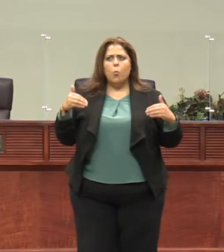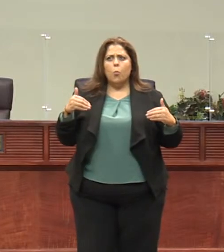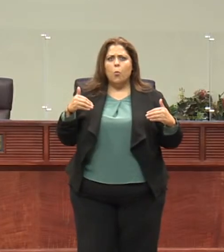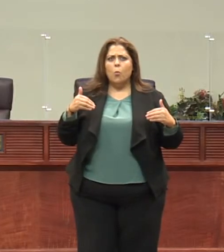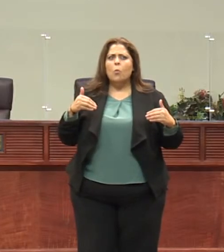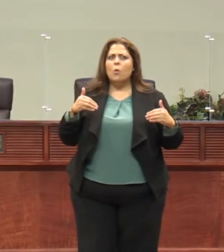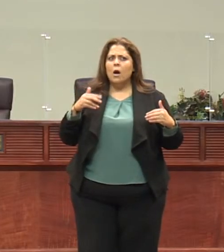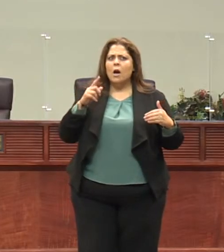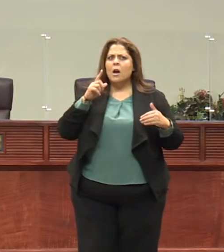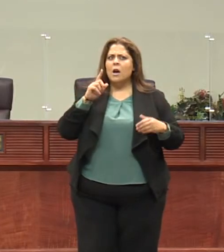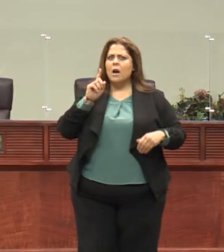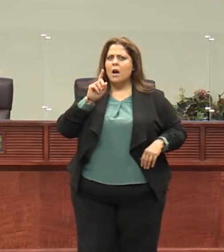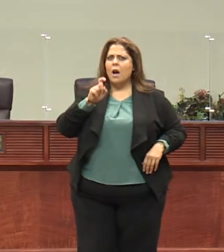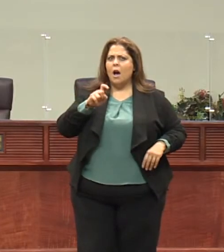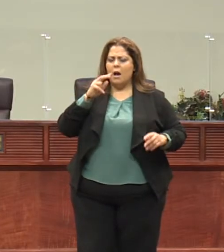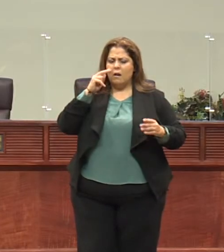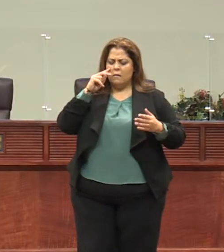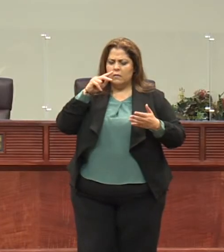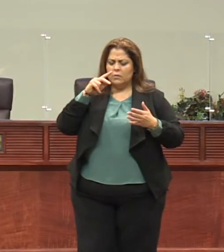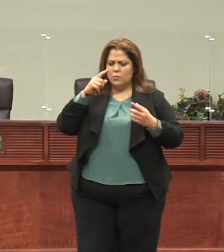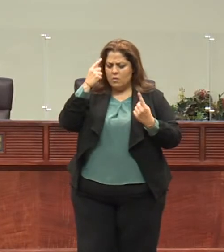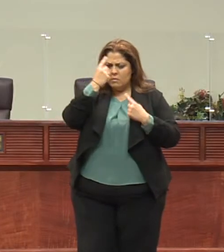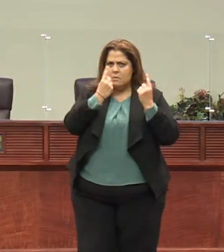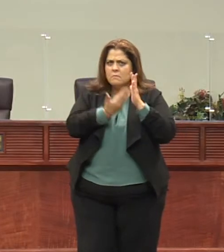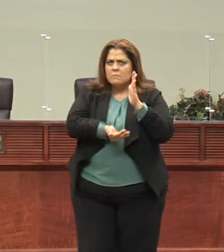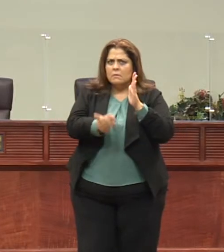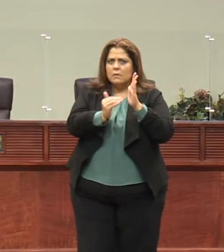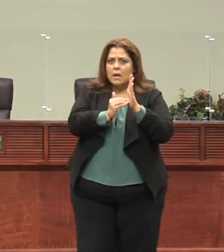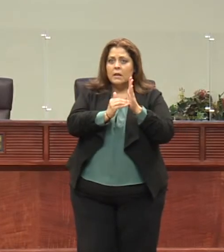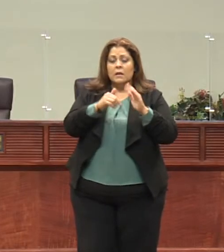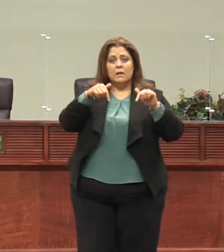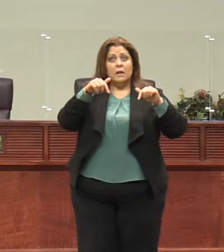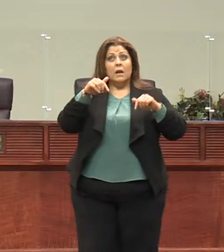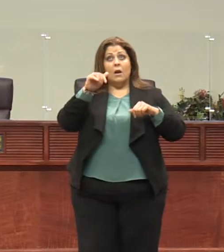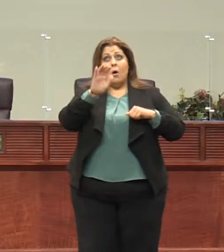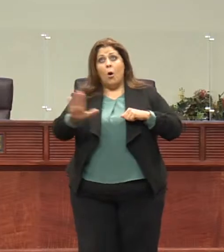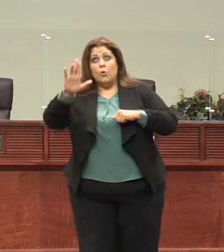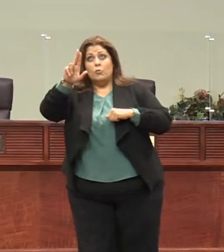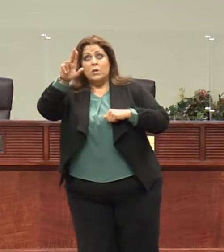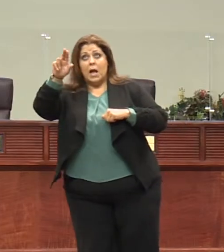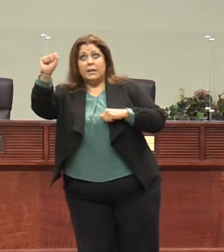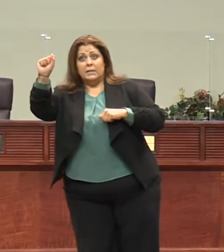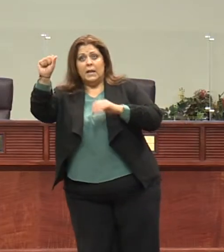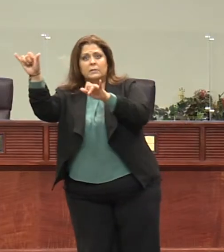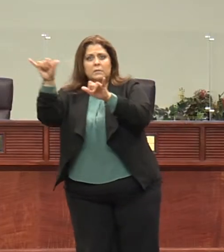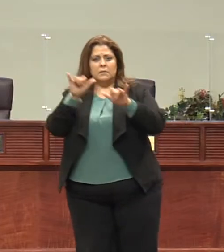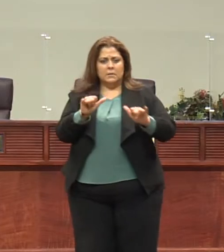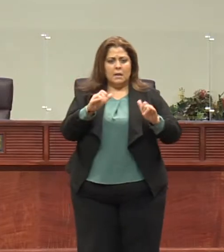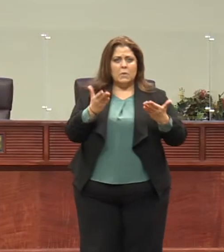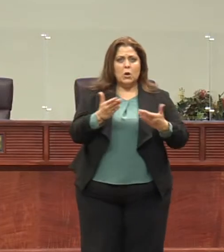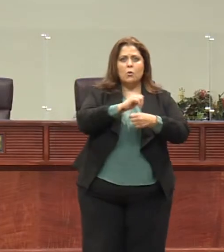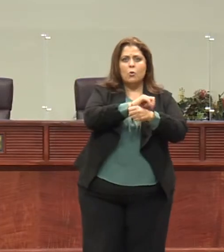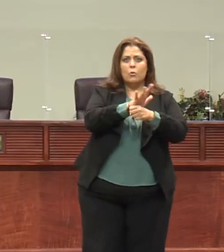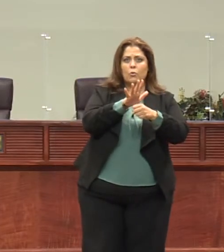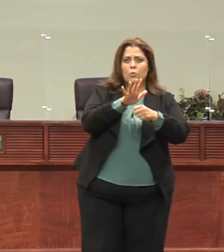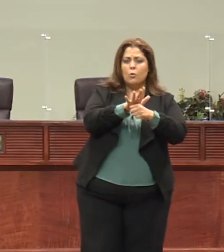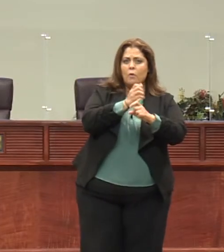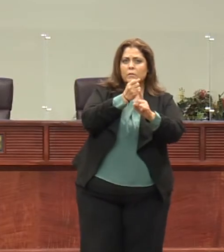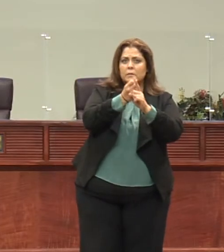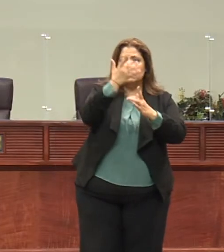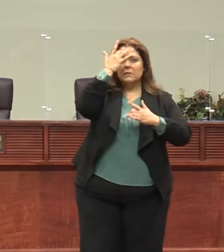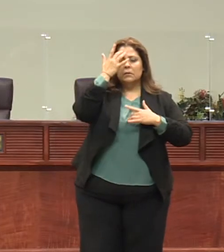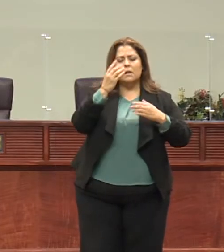week, much like 90% of all communities in the United States, our coronavirus cases are continuing to rise,